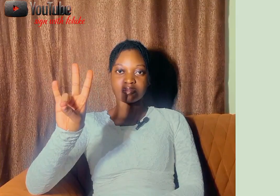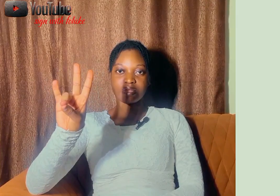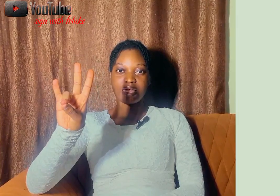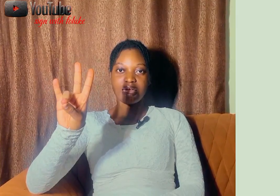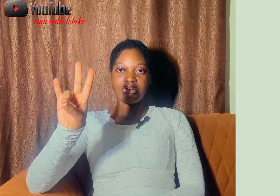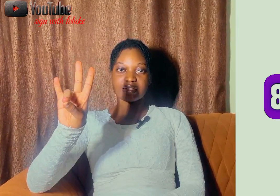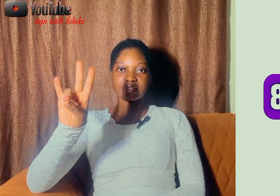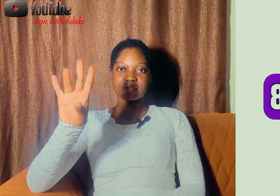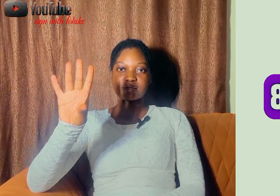8,